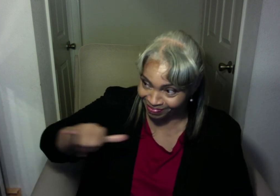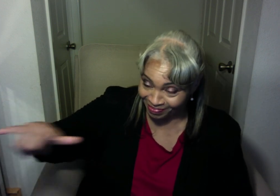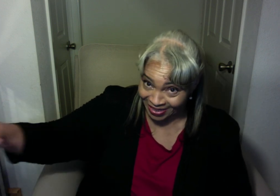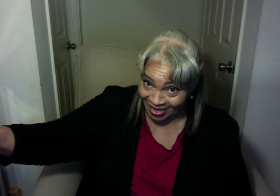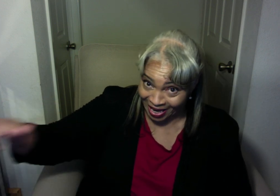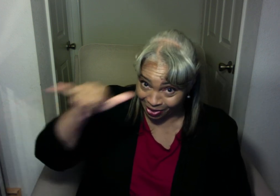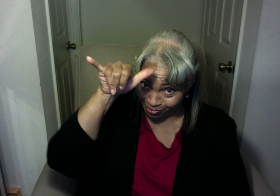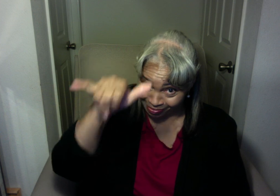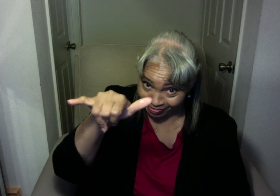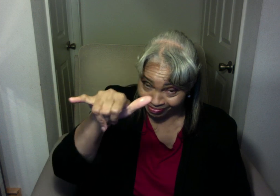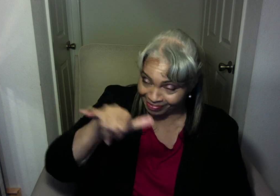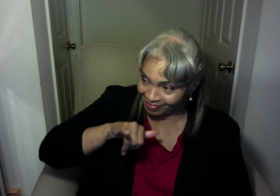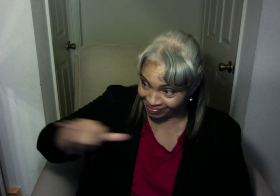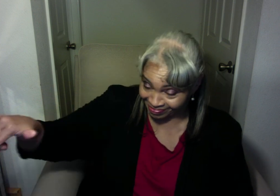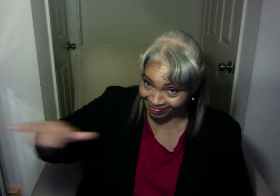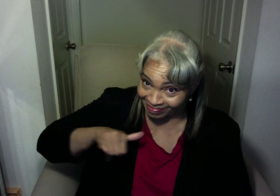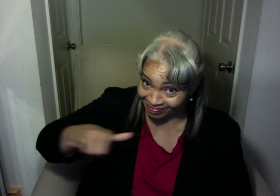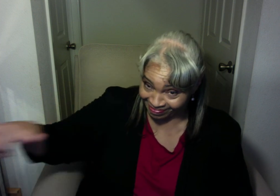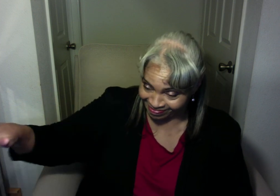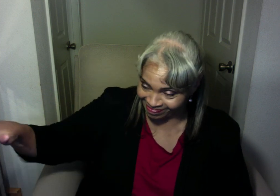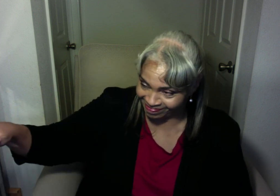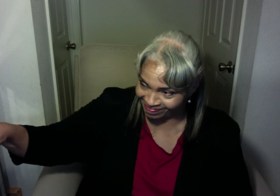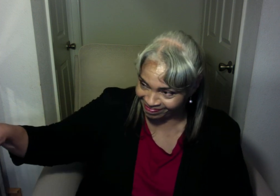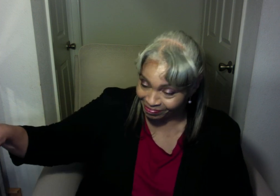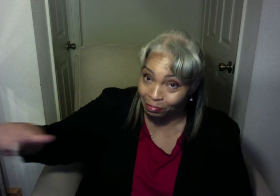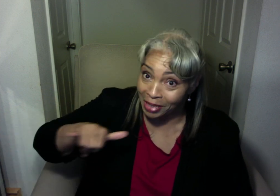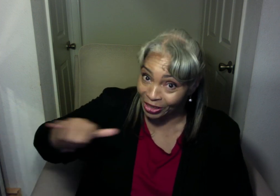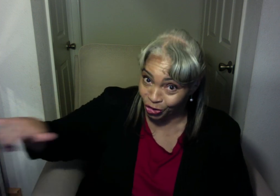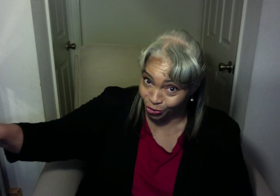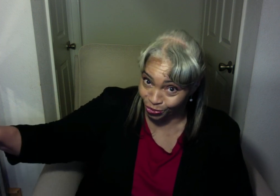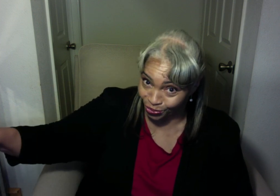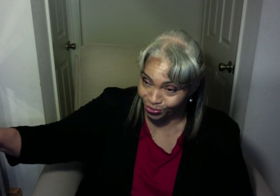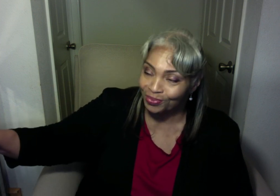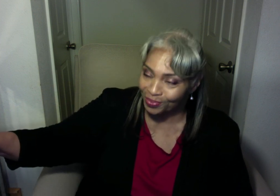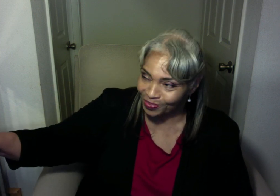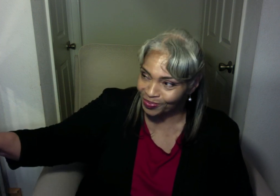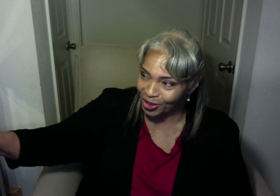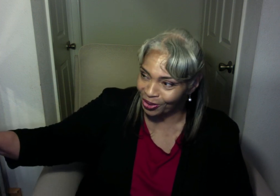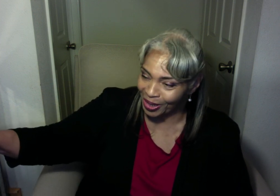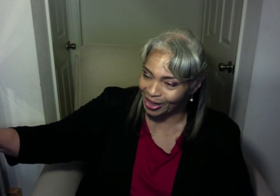Same. Same. Me too. All right.